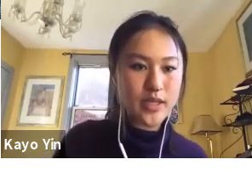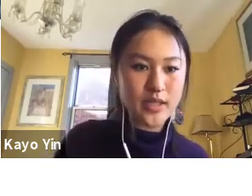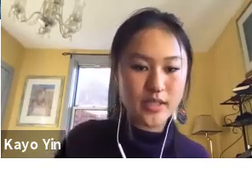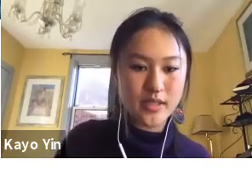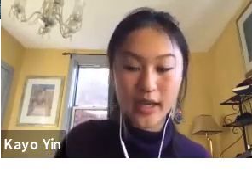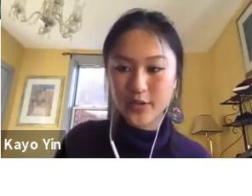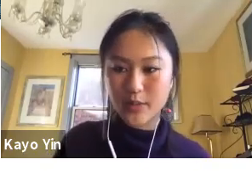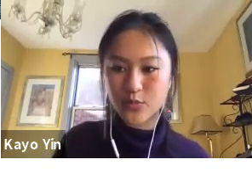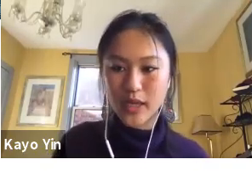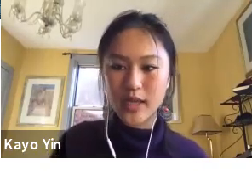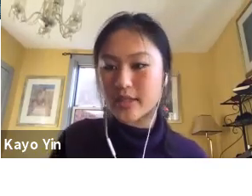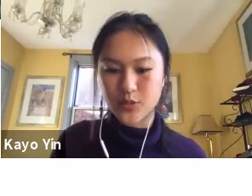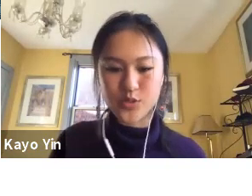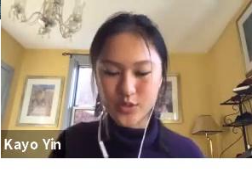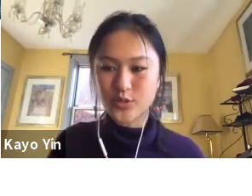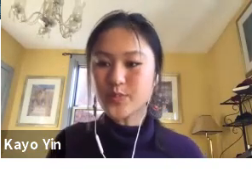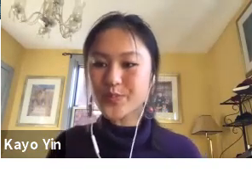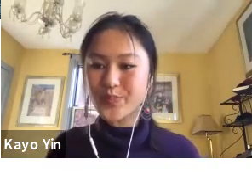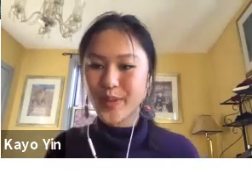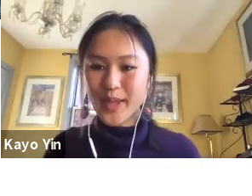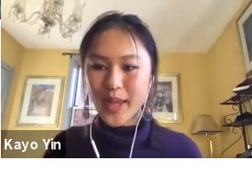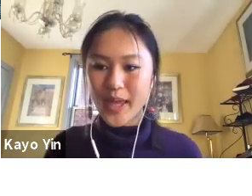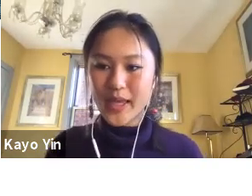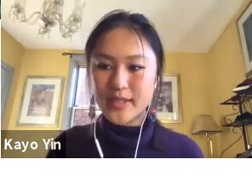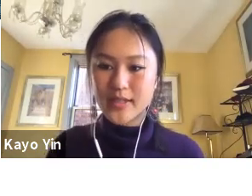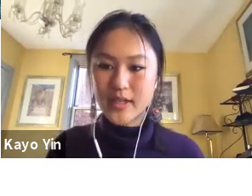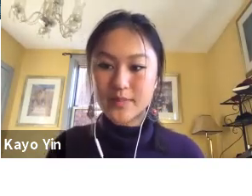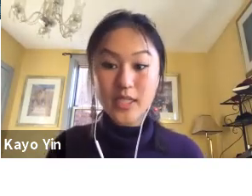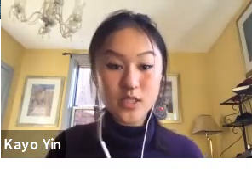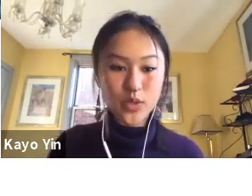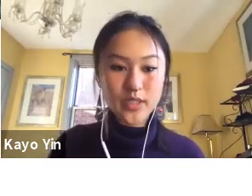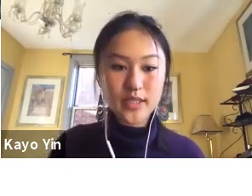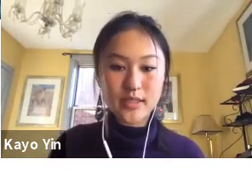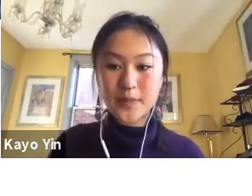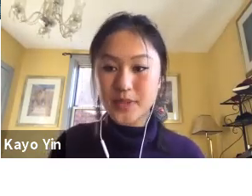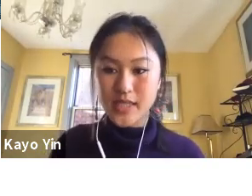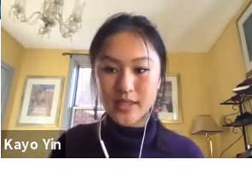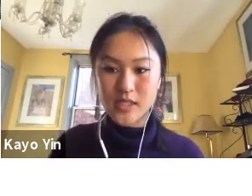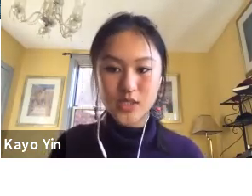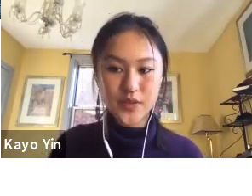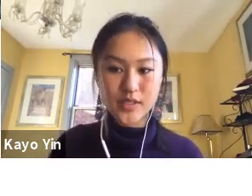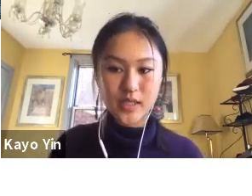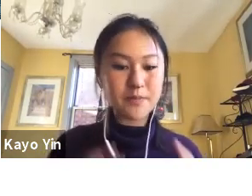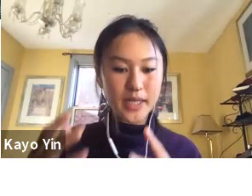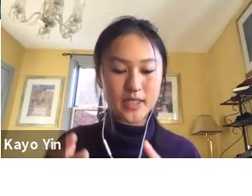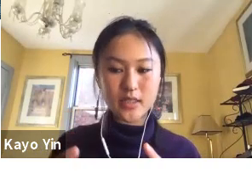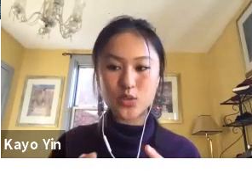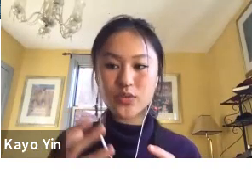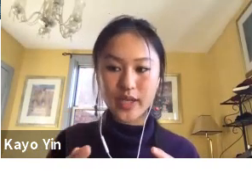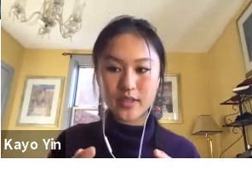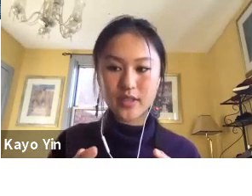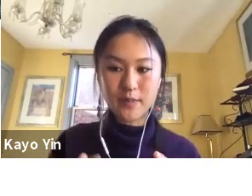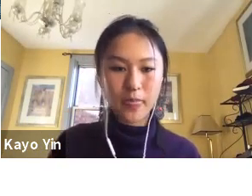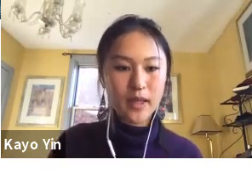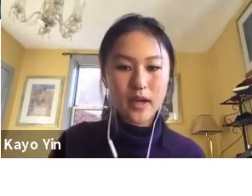So in this diagram, n equals 2. And each word in the input sentence is first embedded into